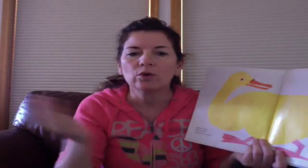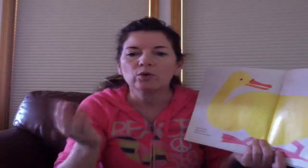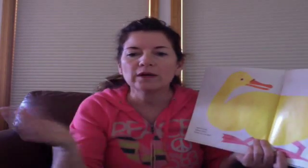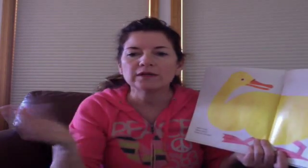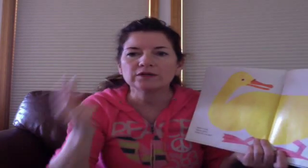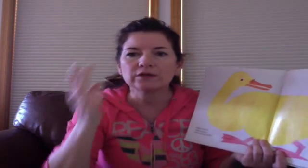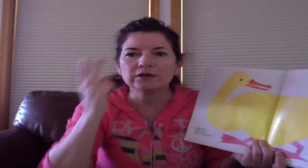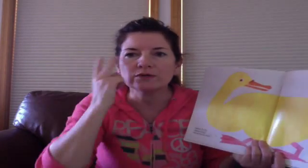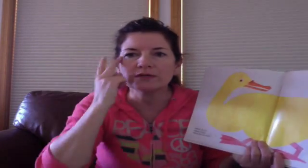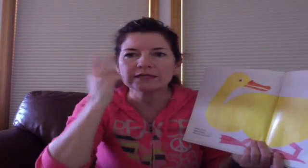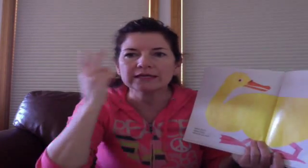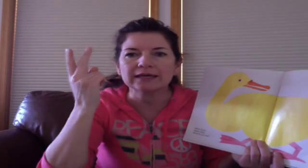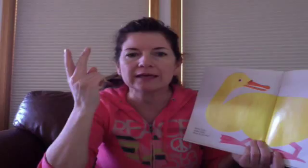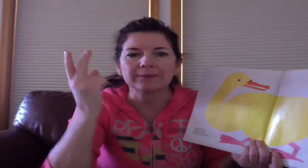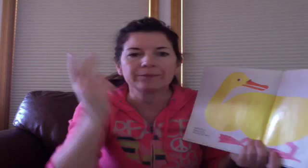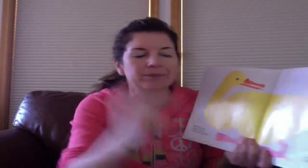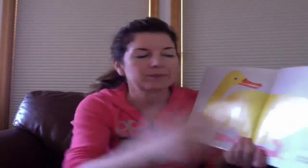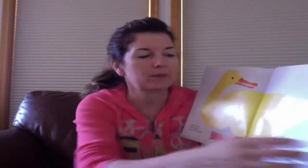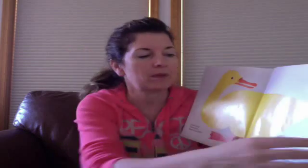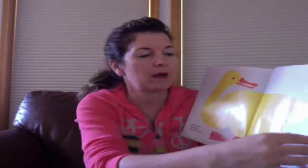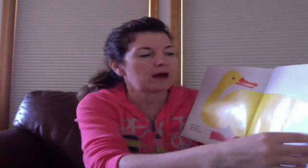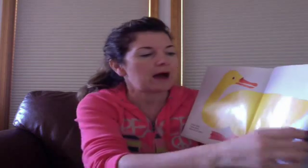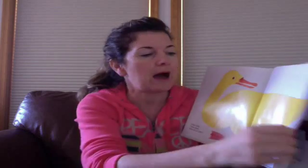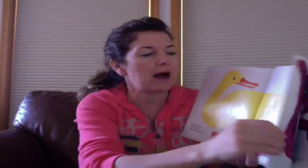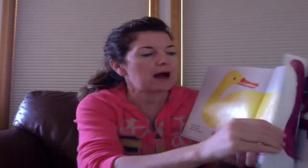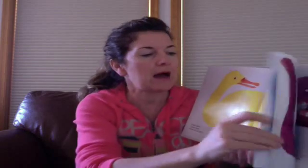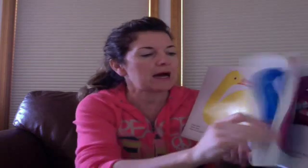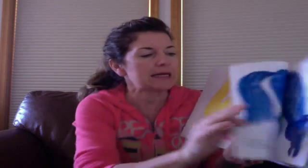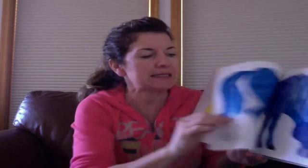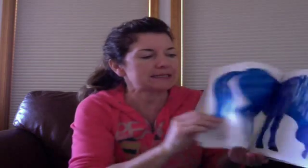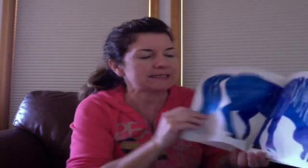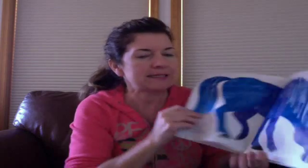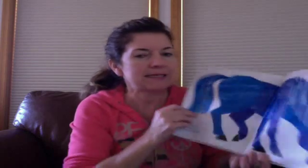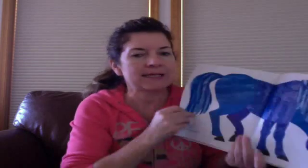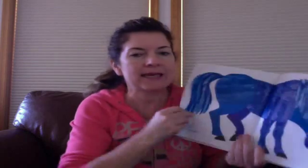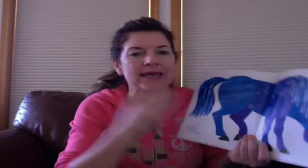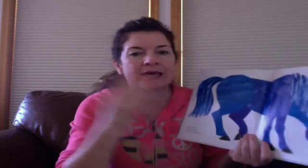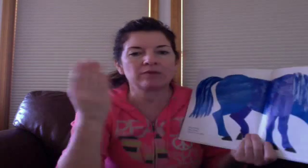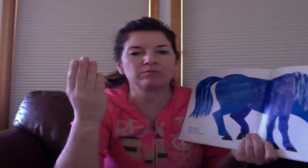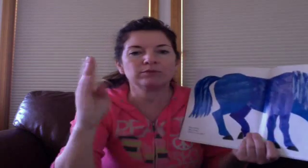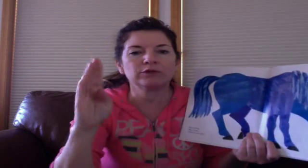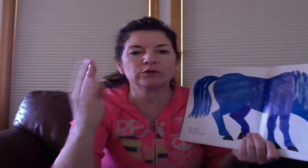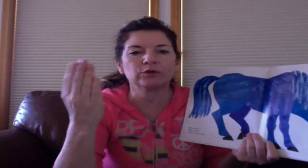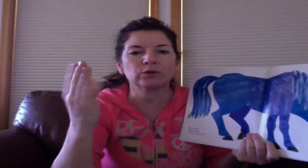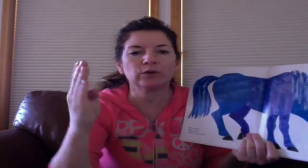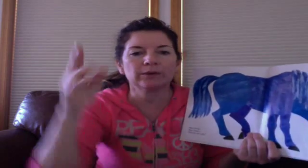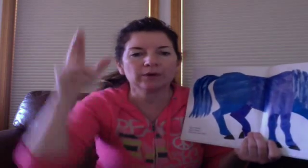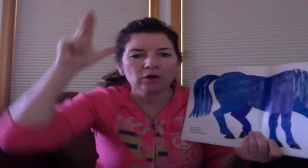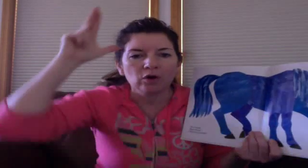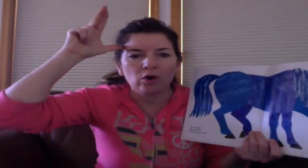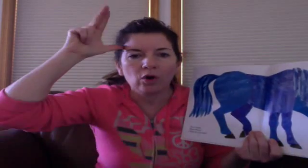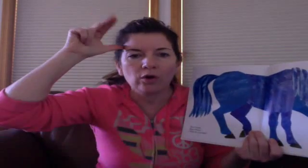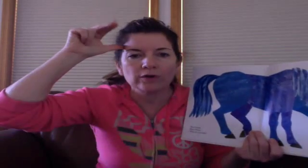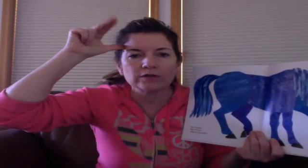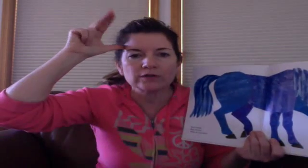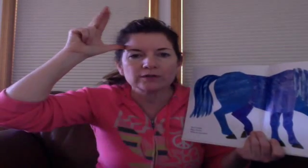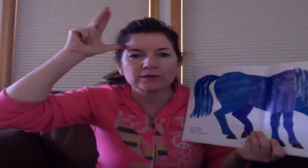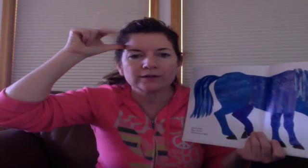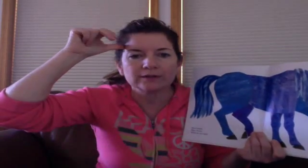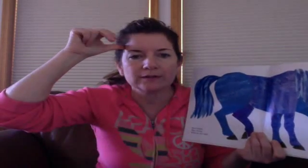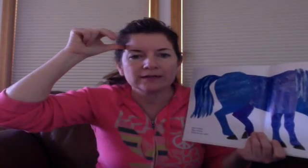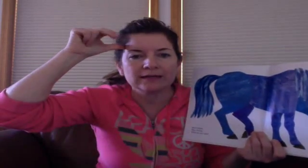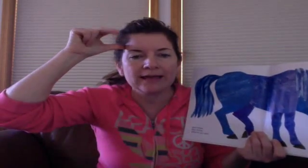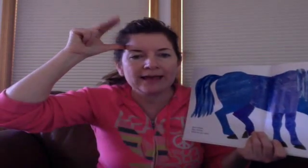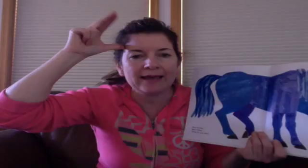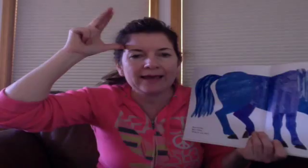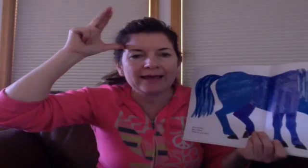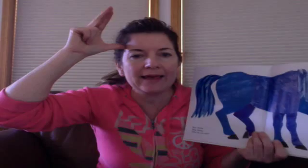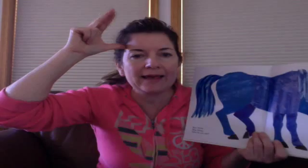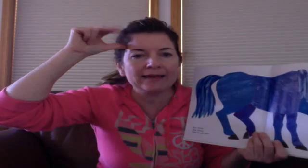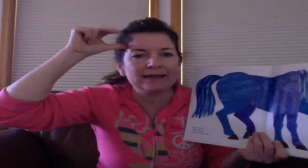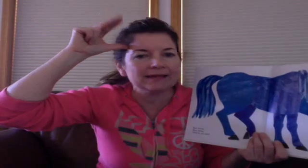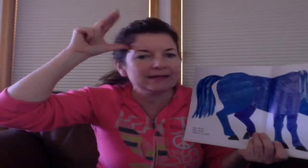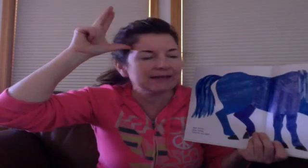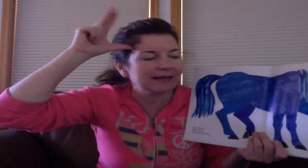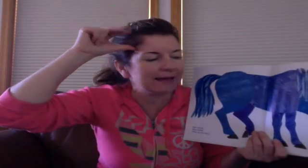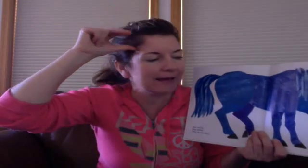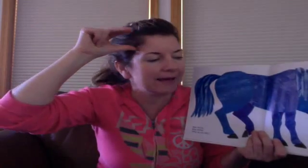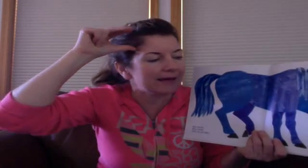what do you see? I see a blue horse. Neigh,